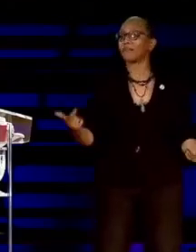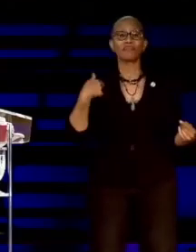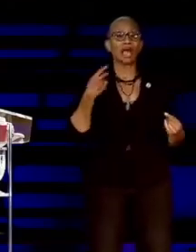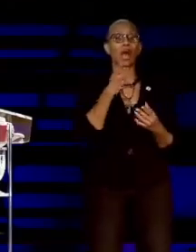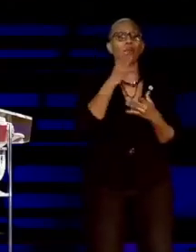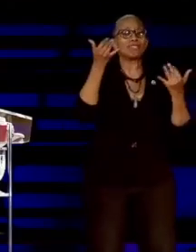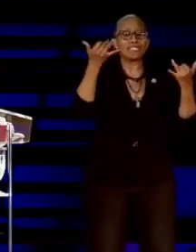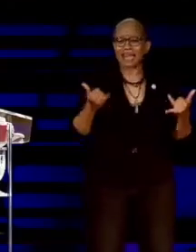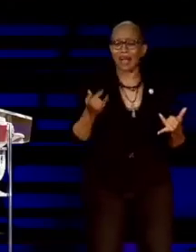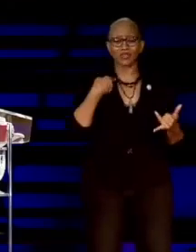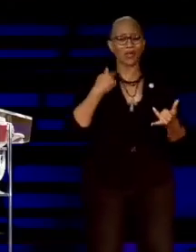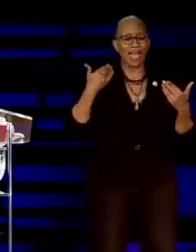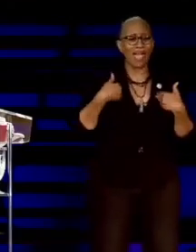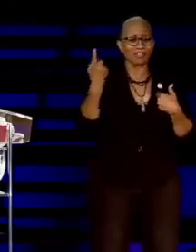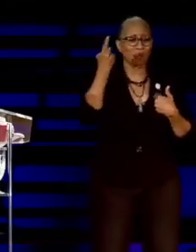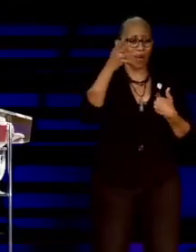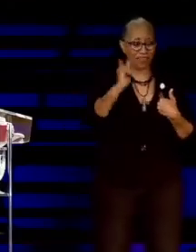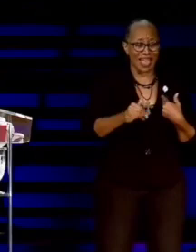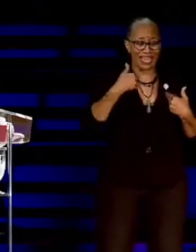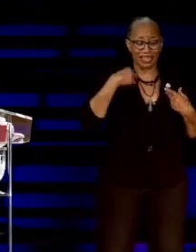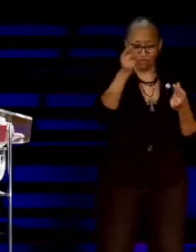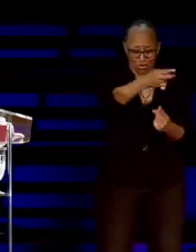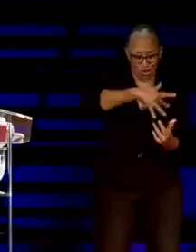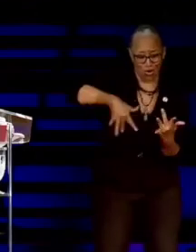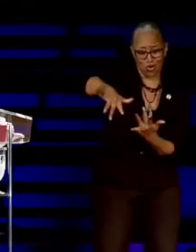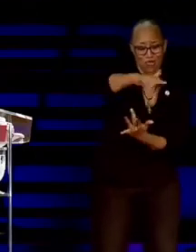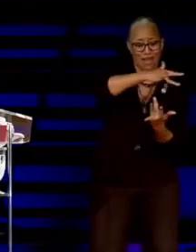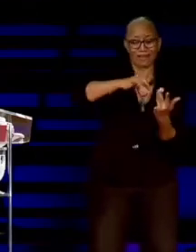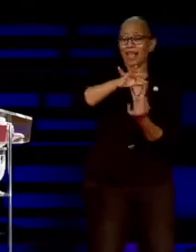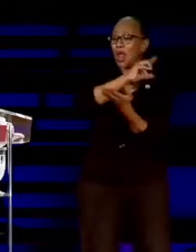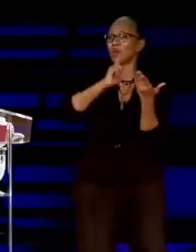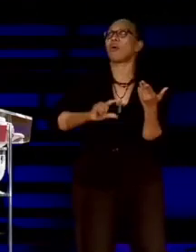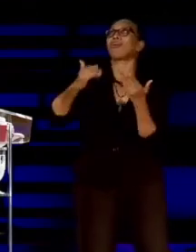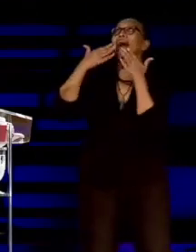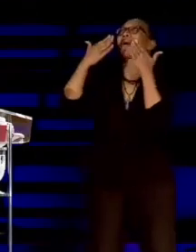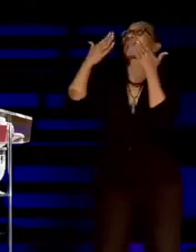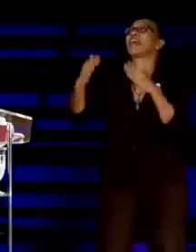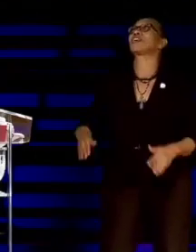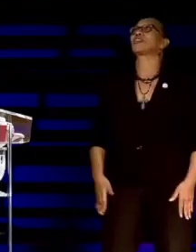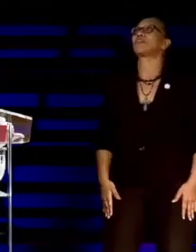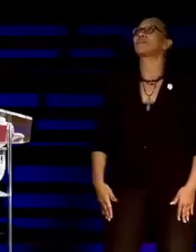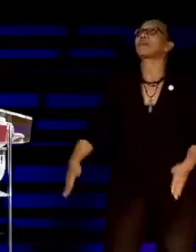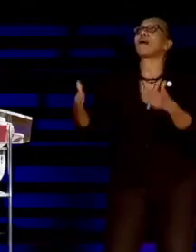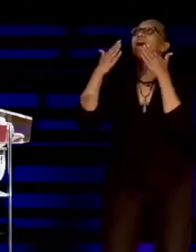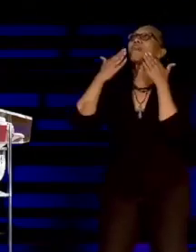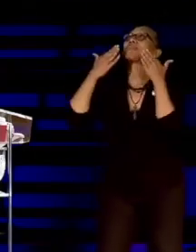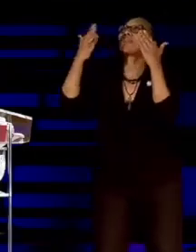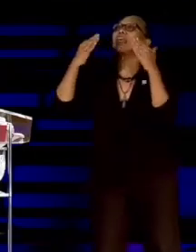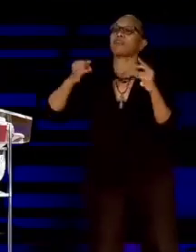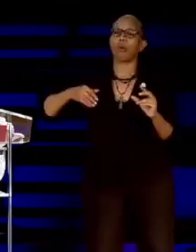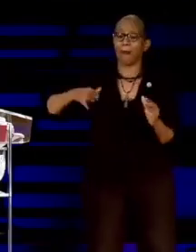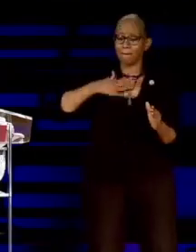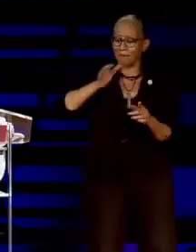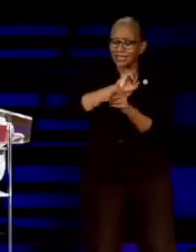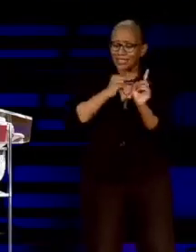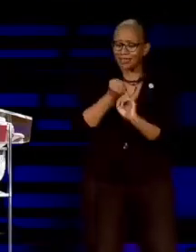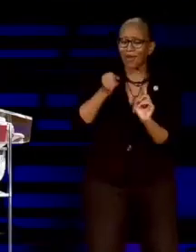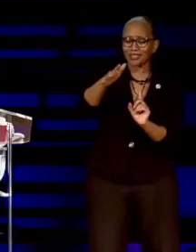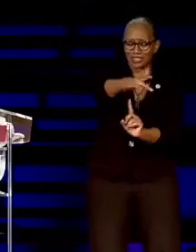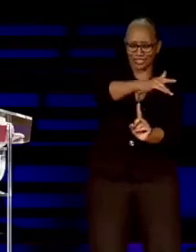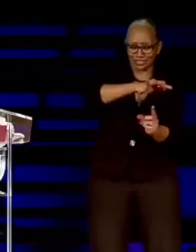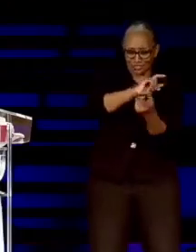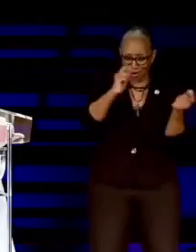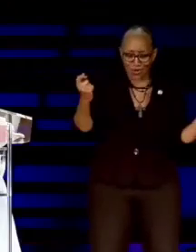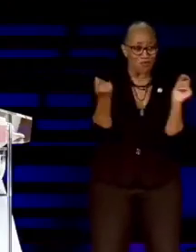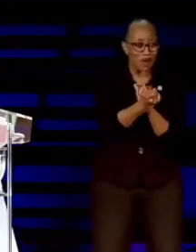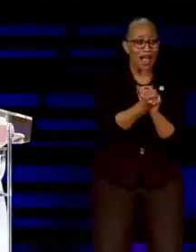Yes, sir, that's the sound that could turn around and say, Lord, I thank you. It's turning around. It's